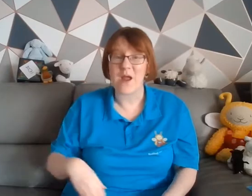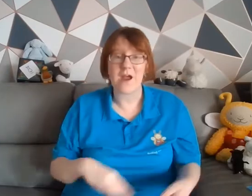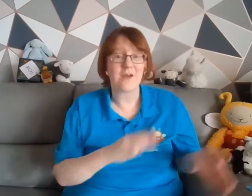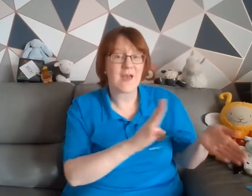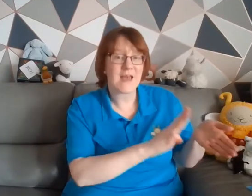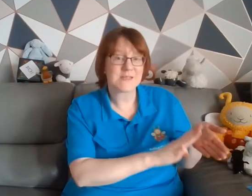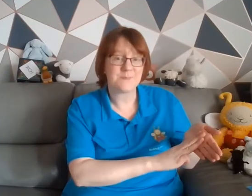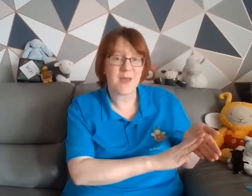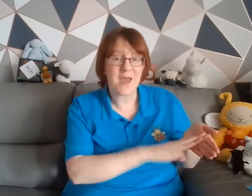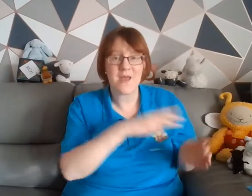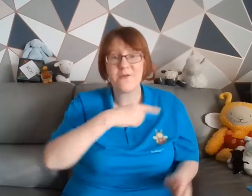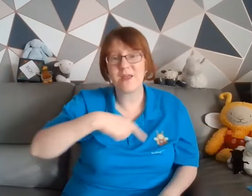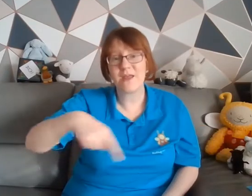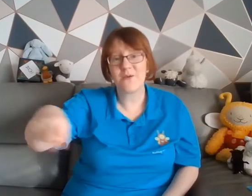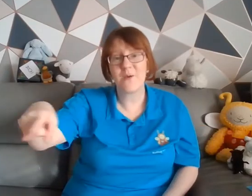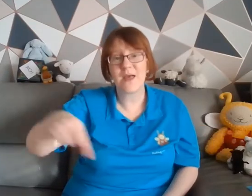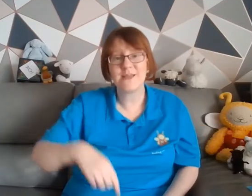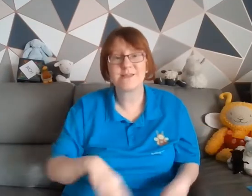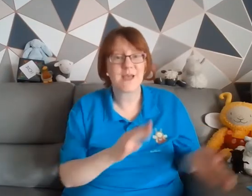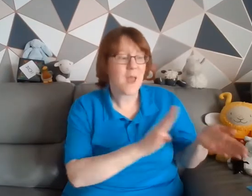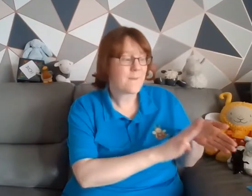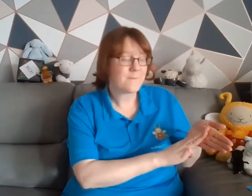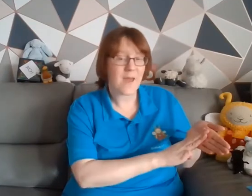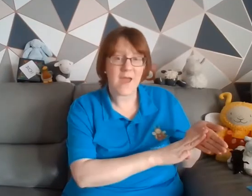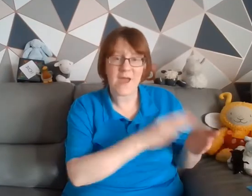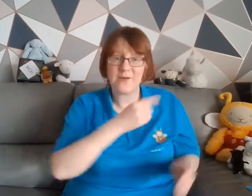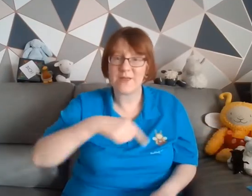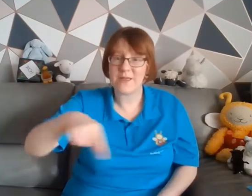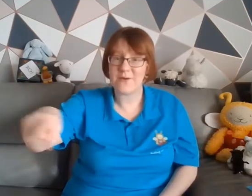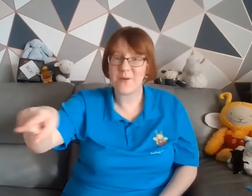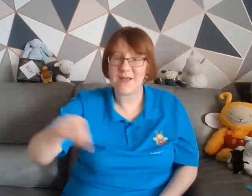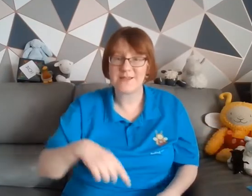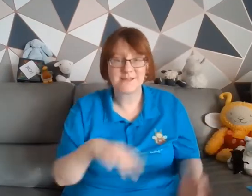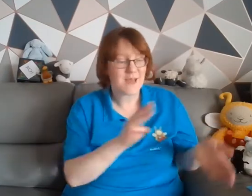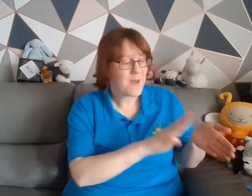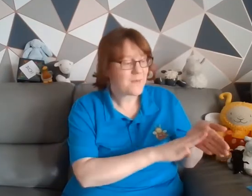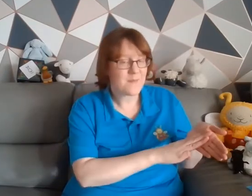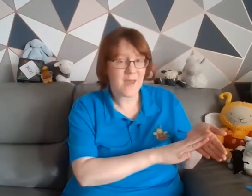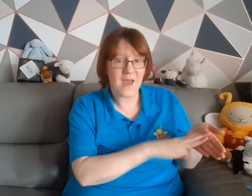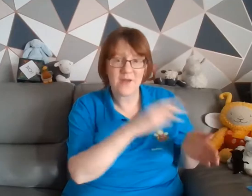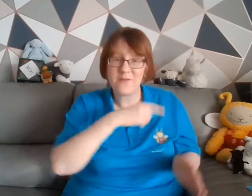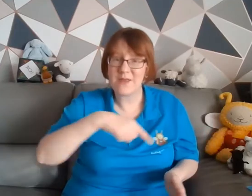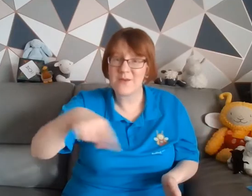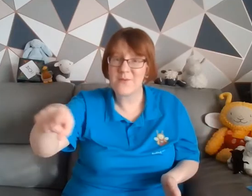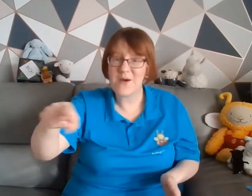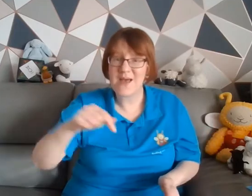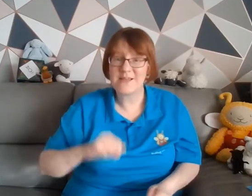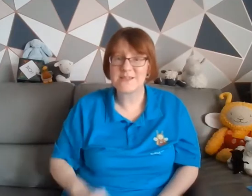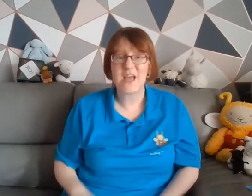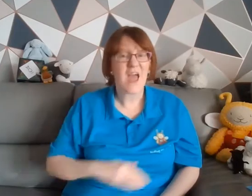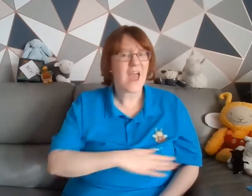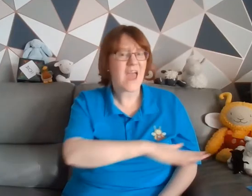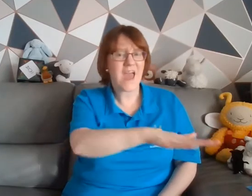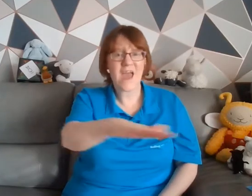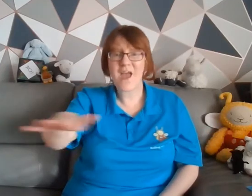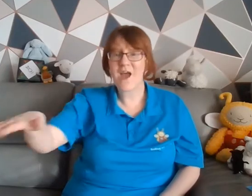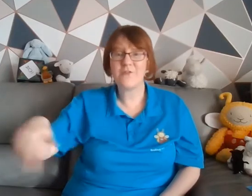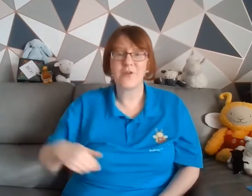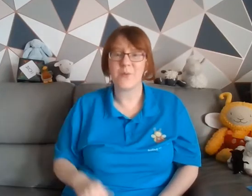Everywhere that Mary went, Mary went, Mary went.